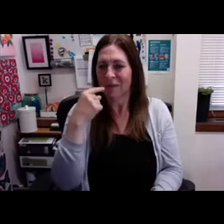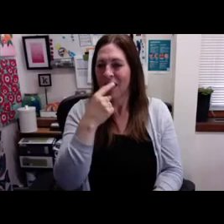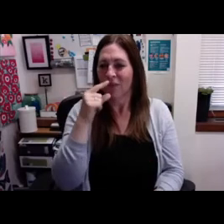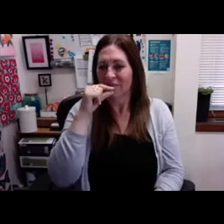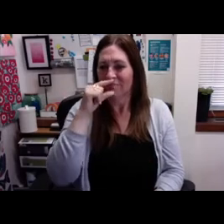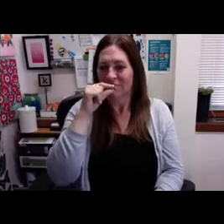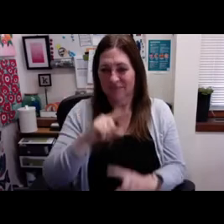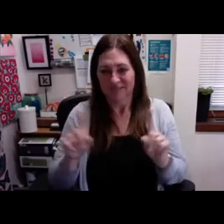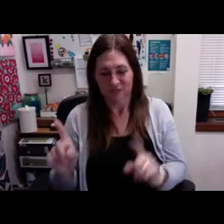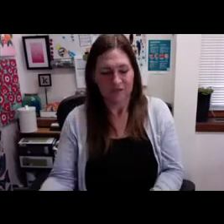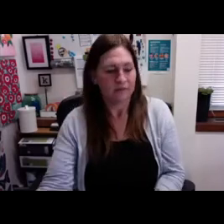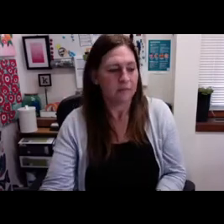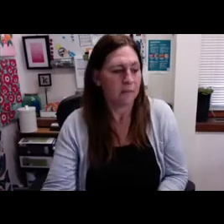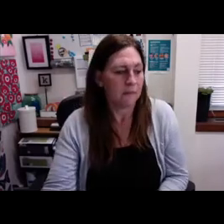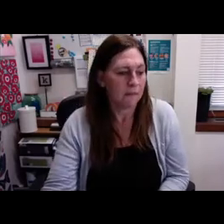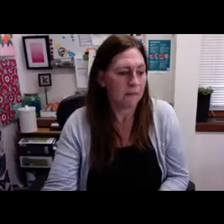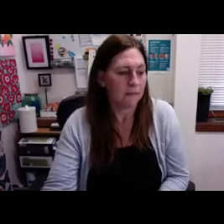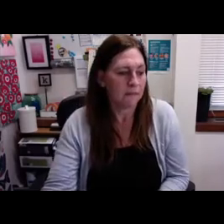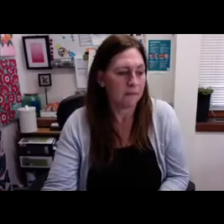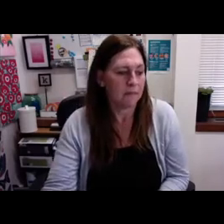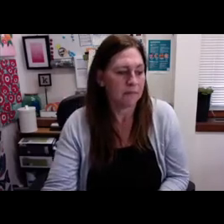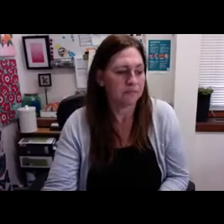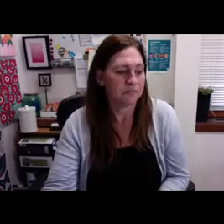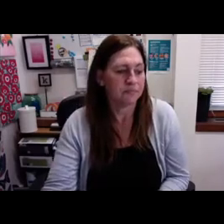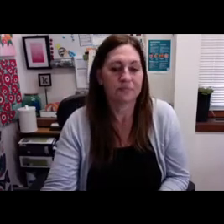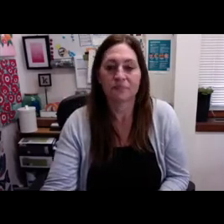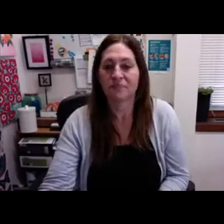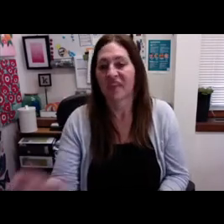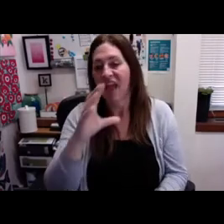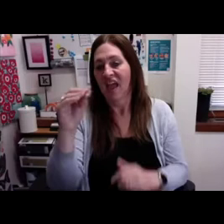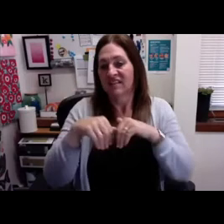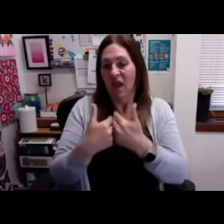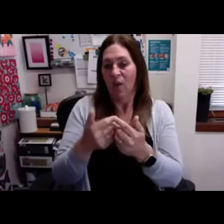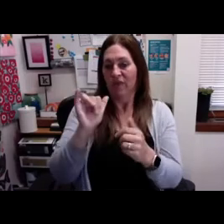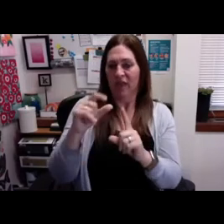say cat and bat, those mouth movements look different.